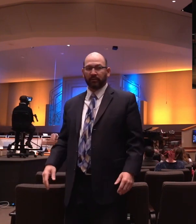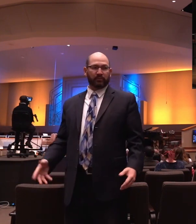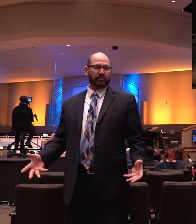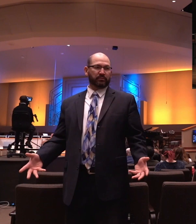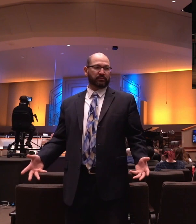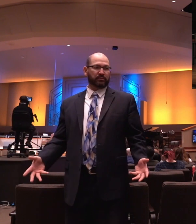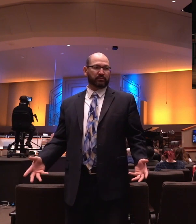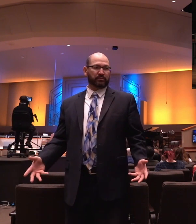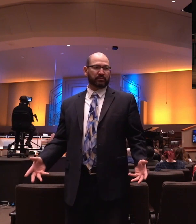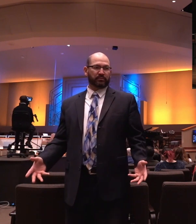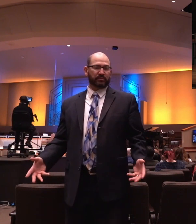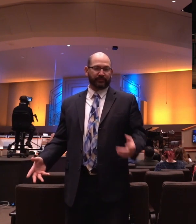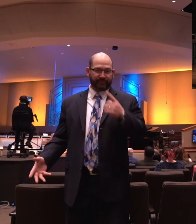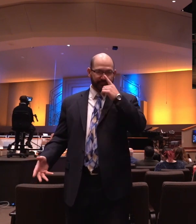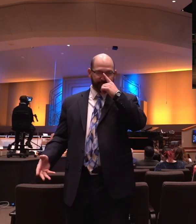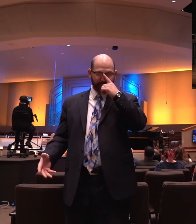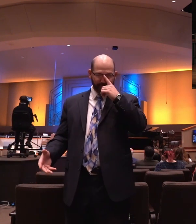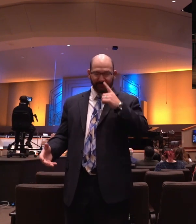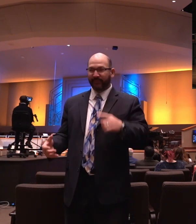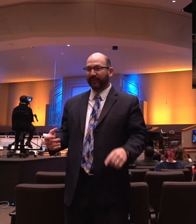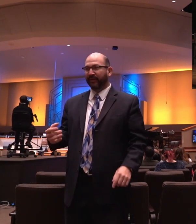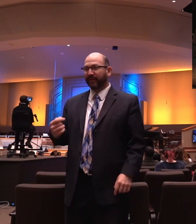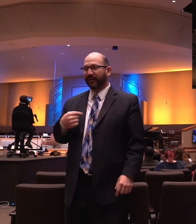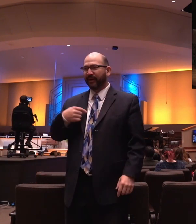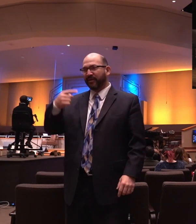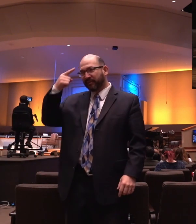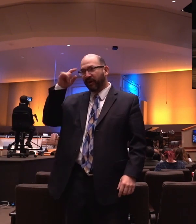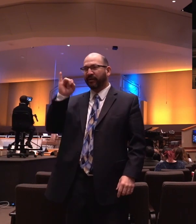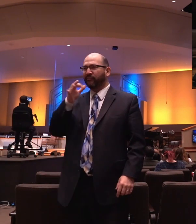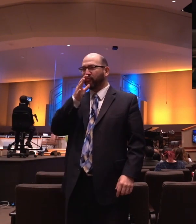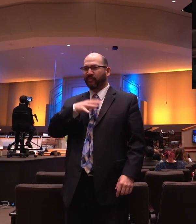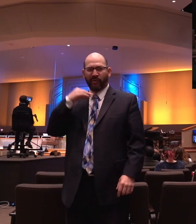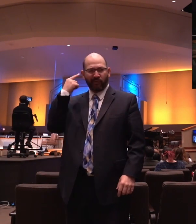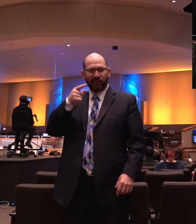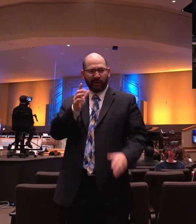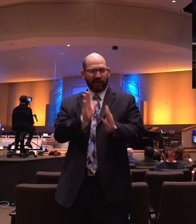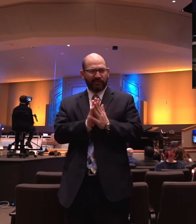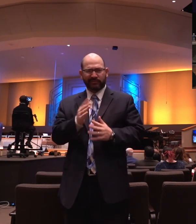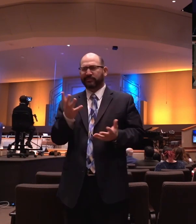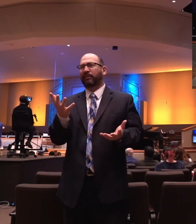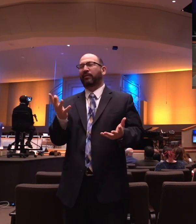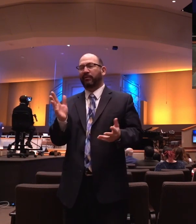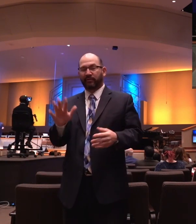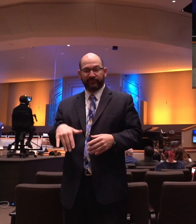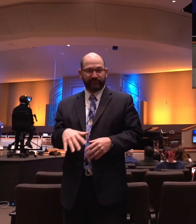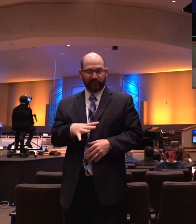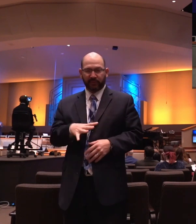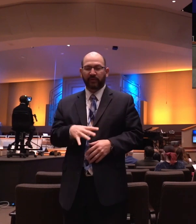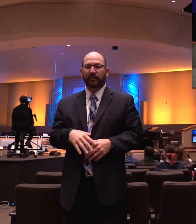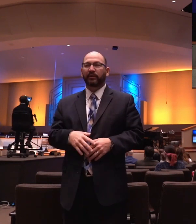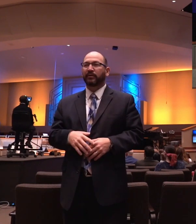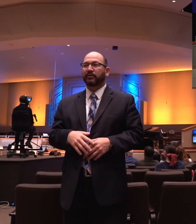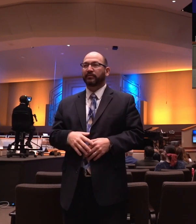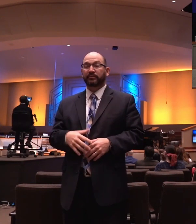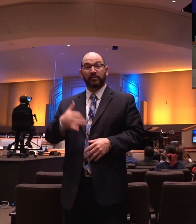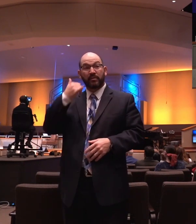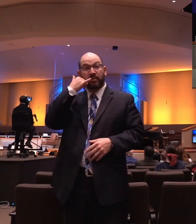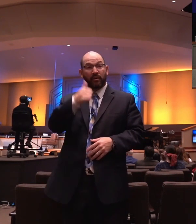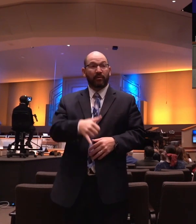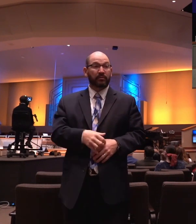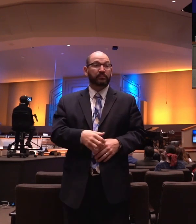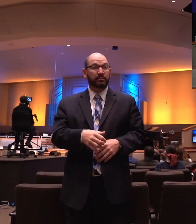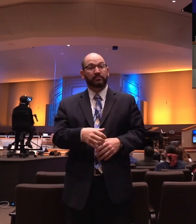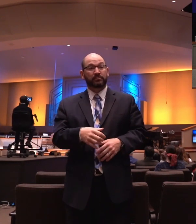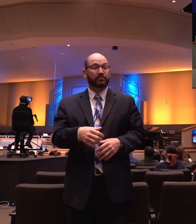almost always do what crazy ladies ask me to do. So I dialed the number and the guy answered, this is